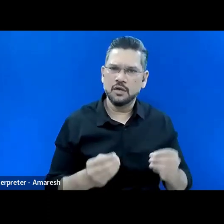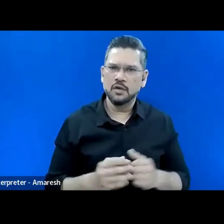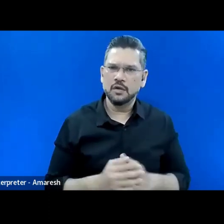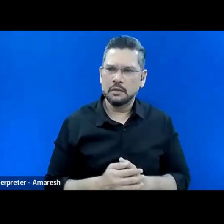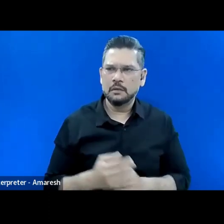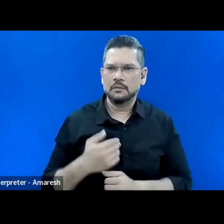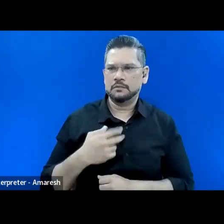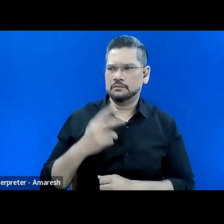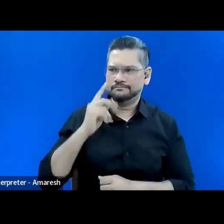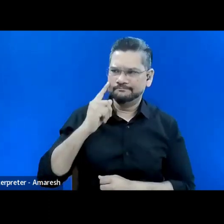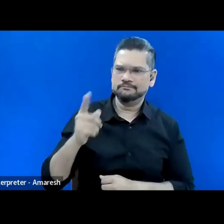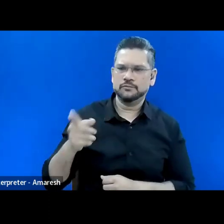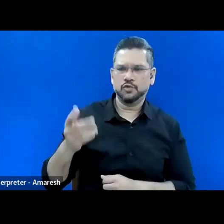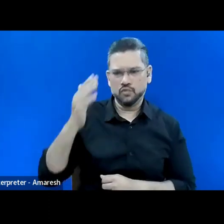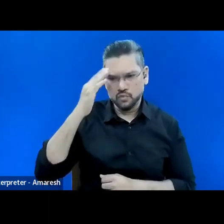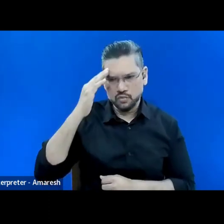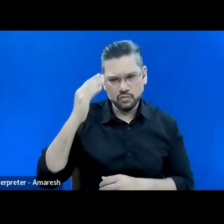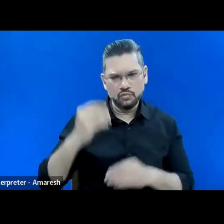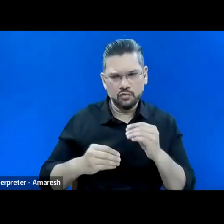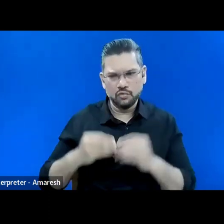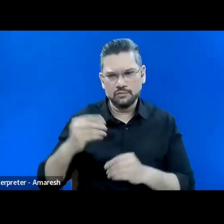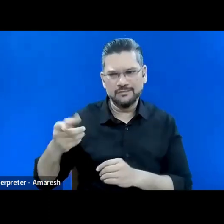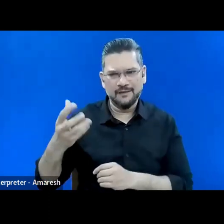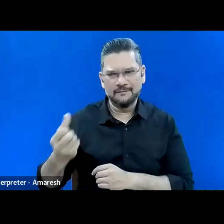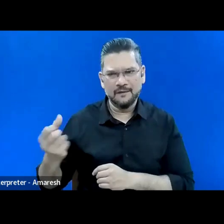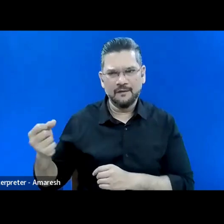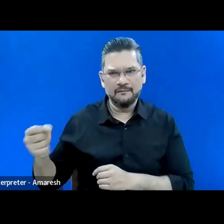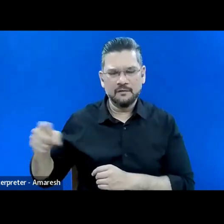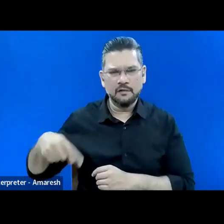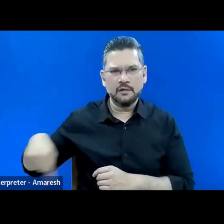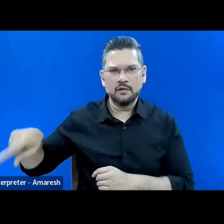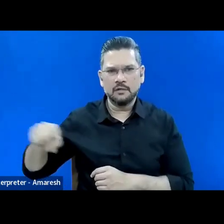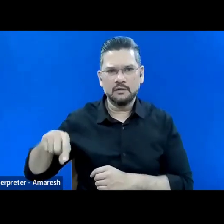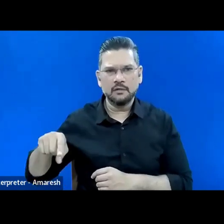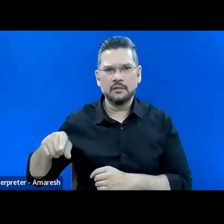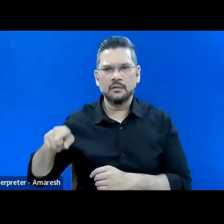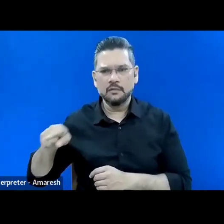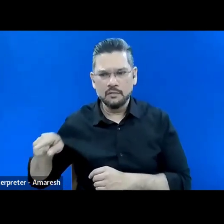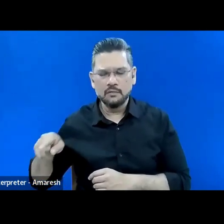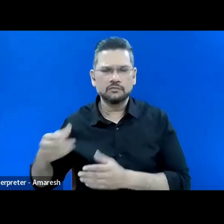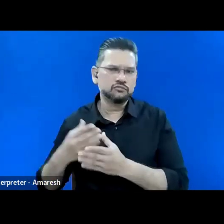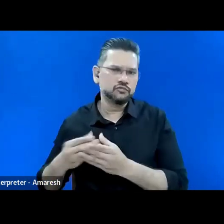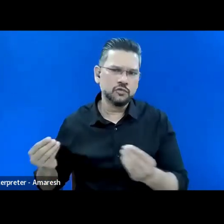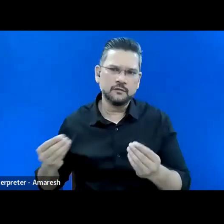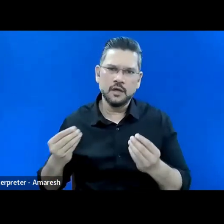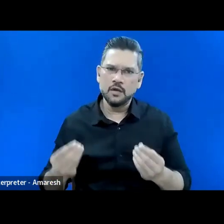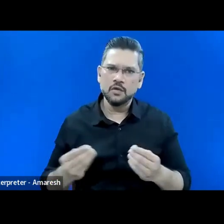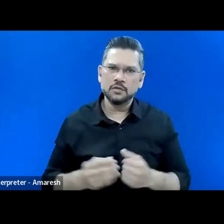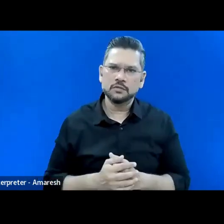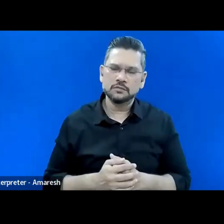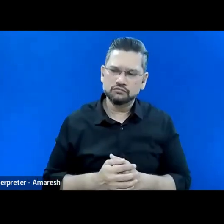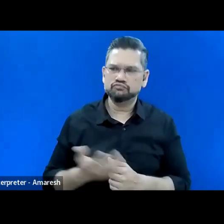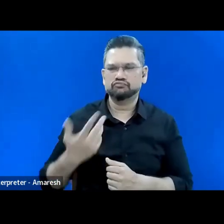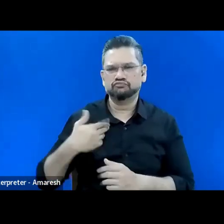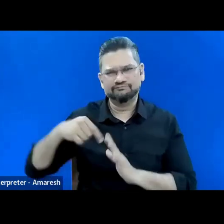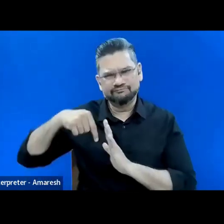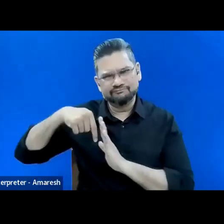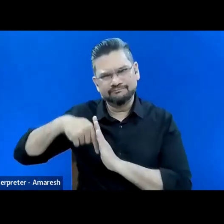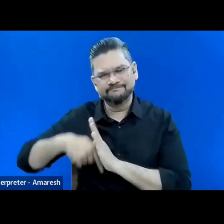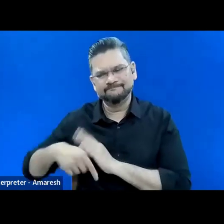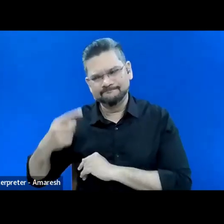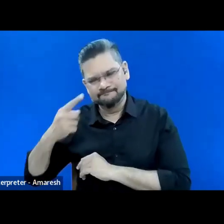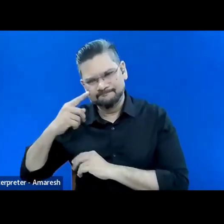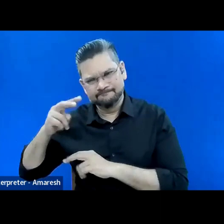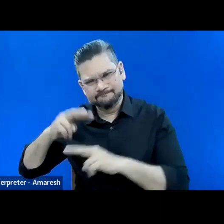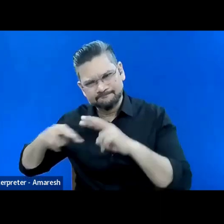coming from, the roots of the problem. There are so many things we've seen on the surface, but when we really problem solve, we get to the bottom of it. These are certain issues that we